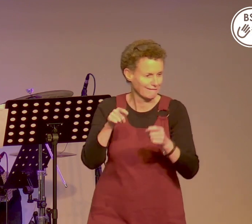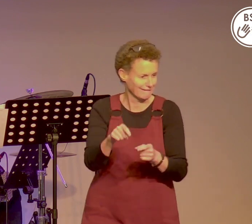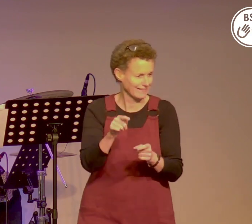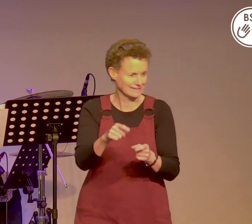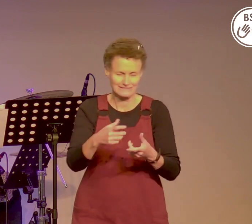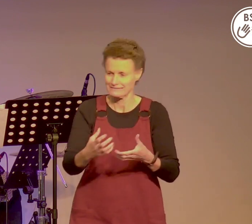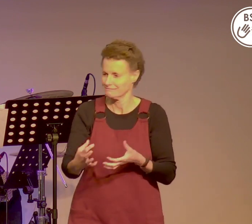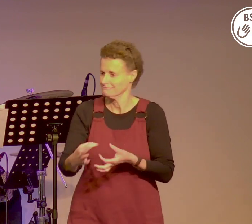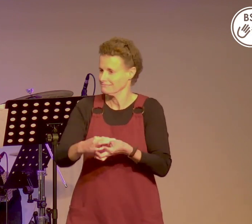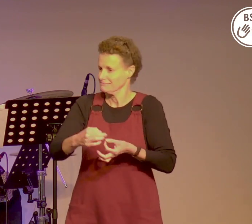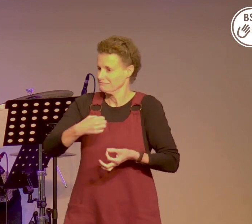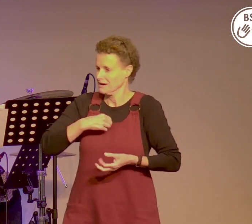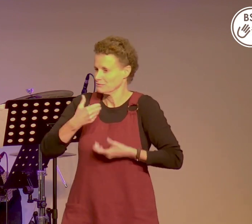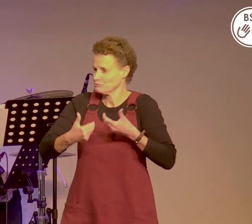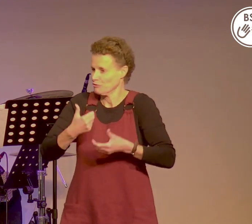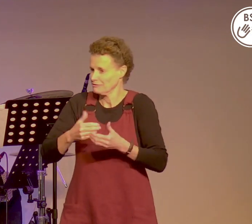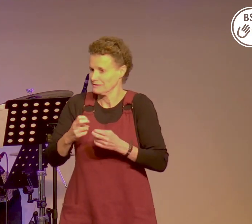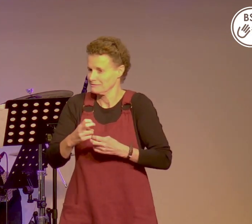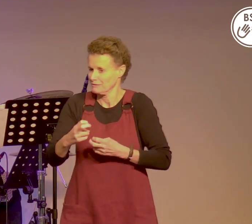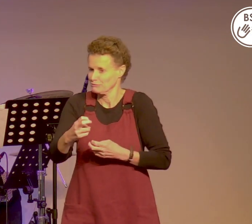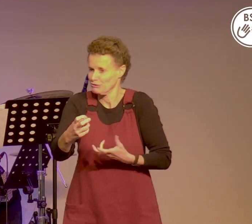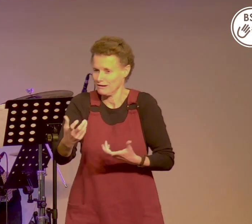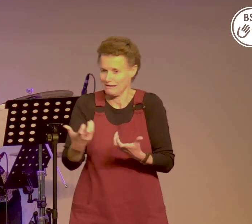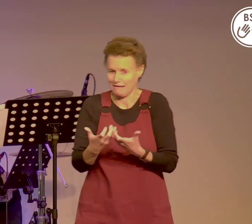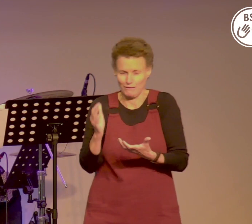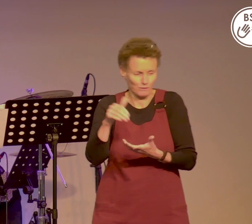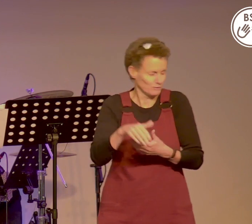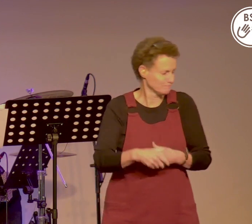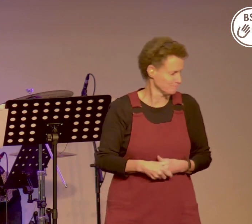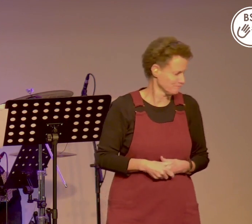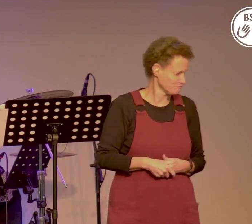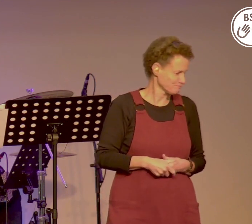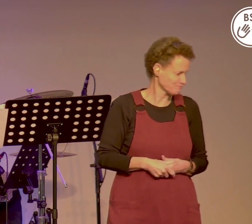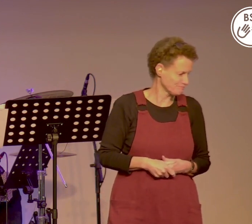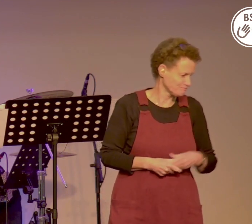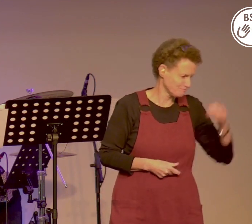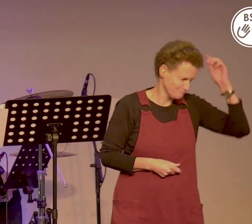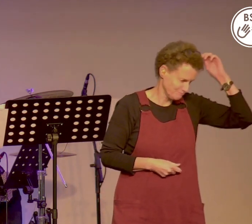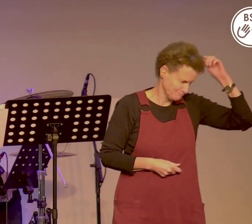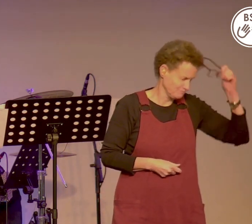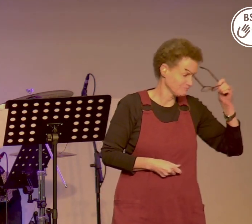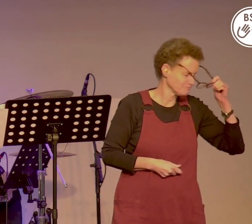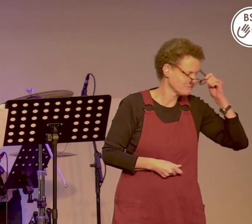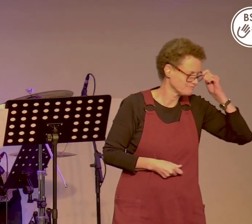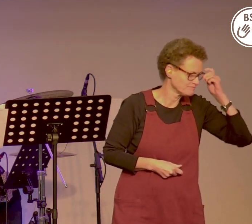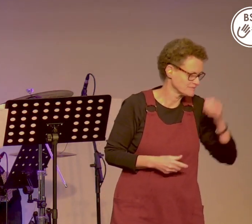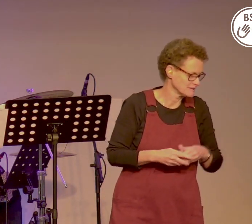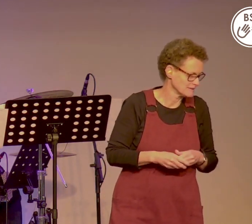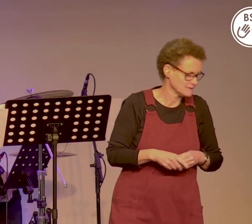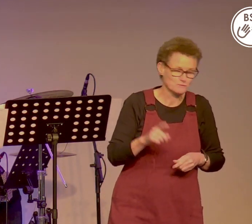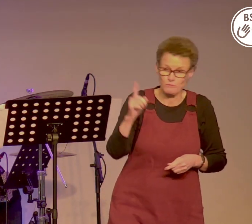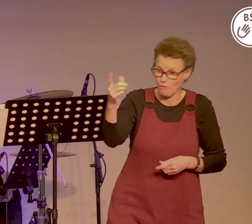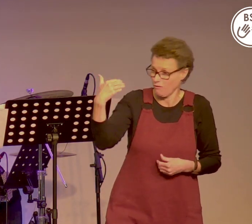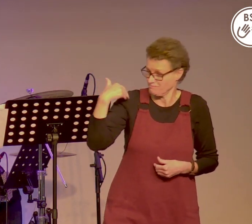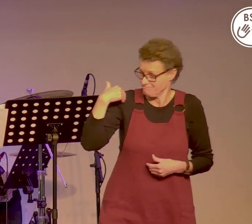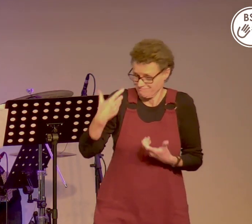was to do with Moses and the burning bush, which is in 3 to 4. And so I was disappointed that I couldn't speak on